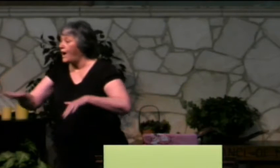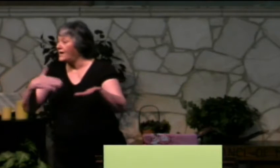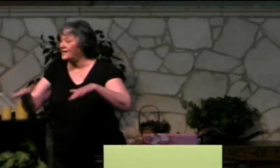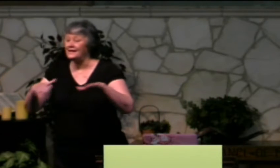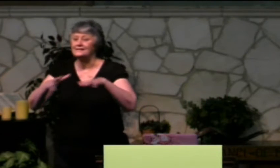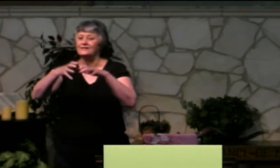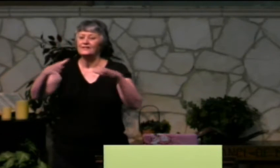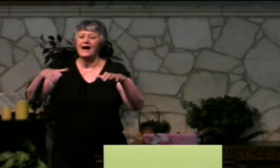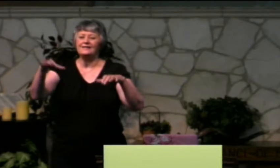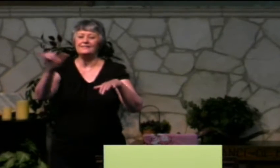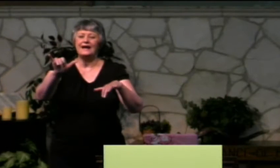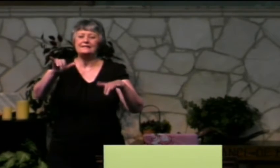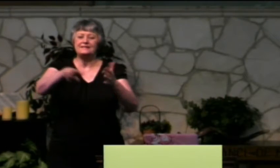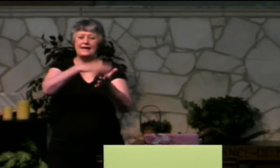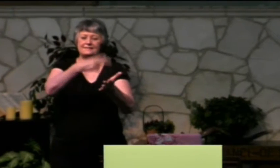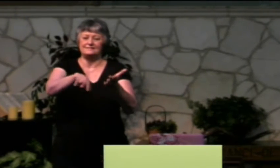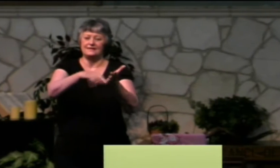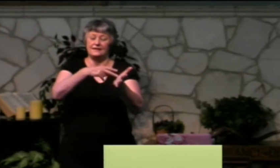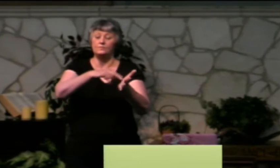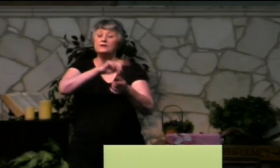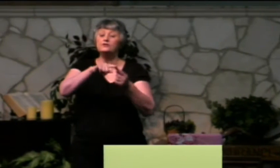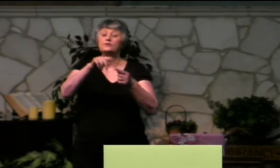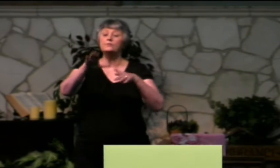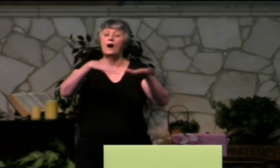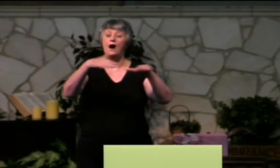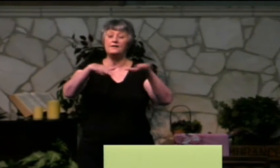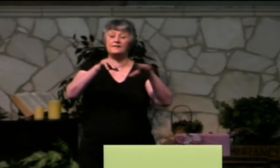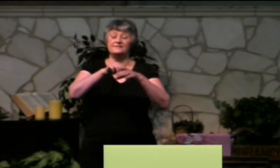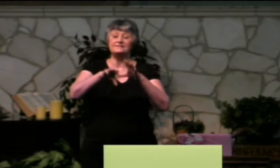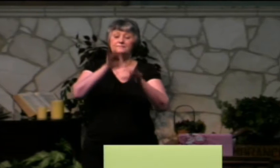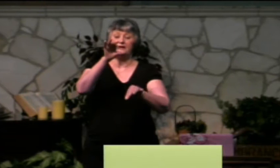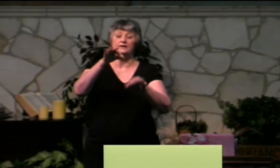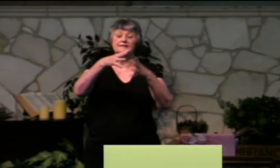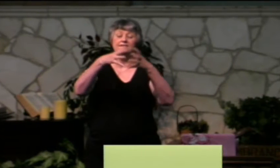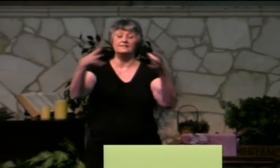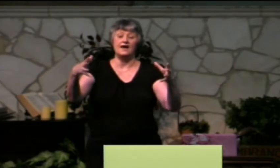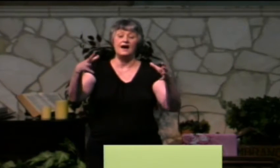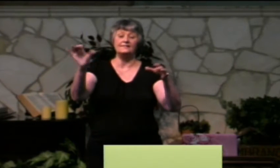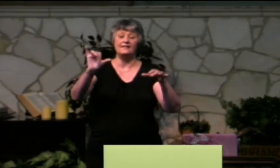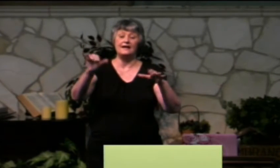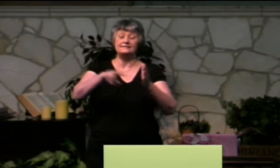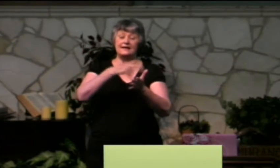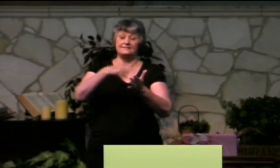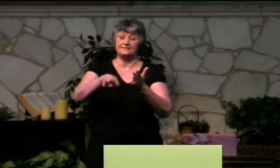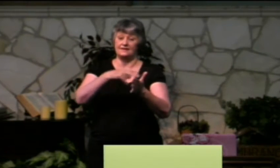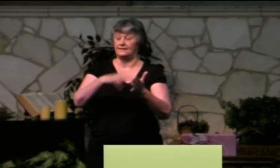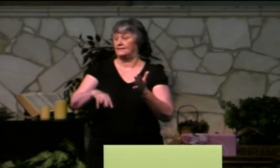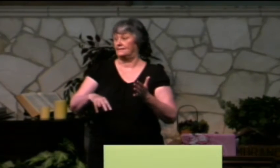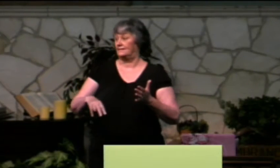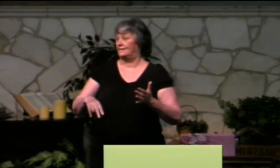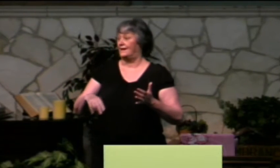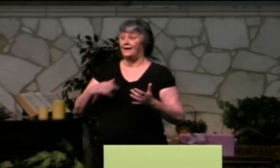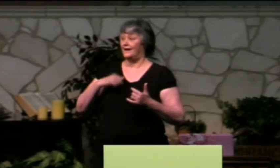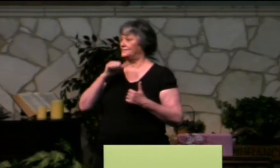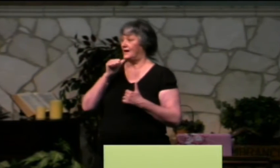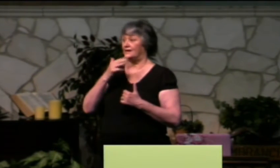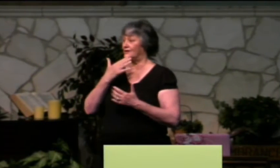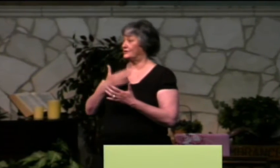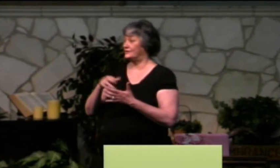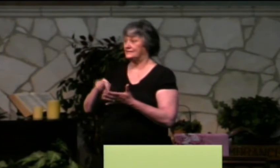walking is a lot like dancing. And when you walk in the Spirit, it's a lot like dancing. I'm not a good